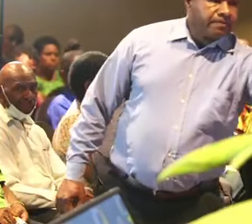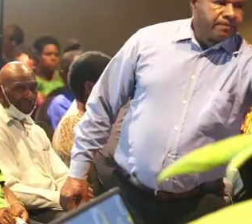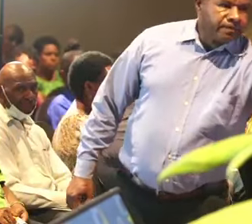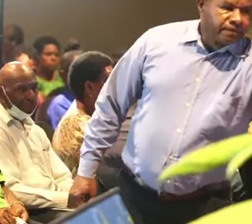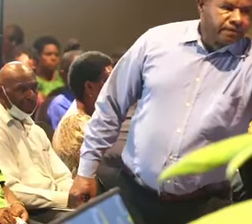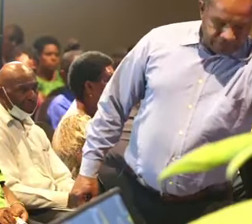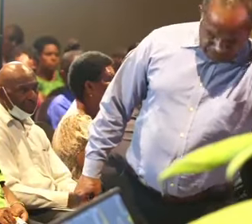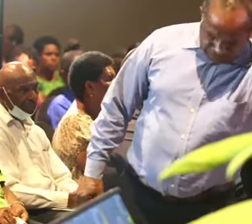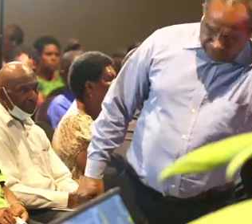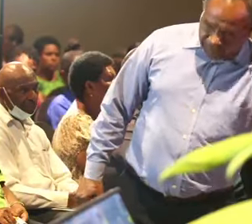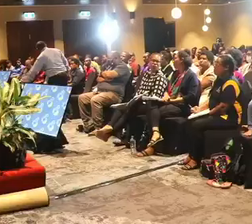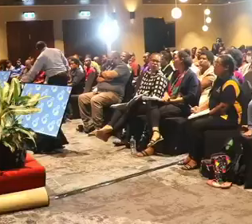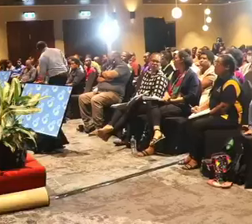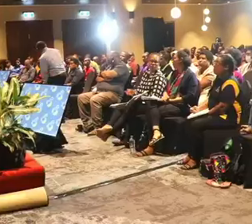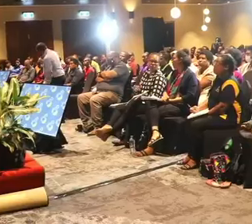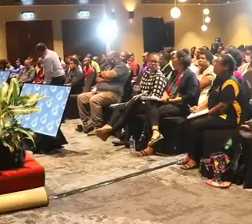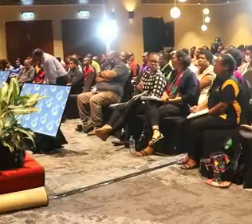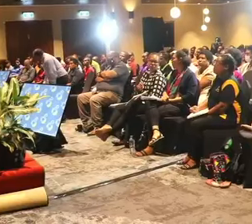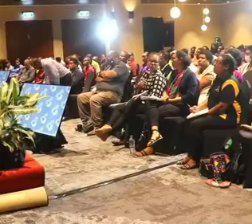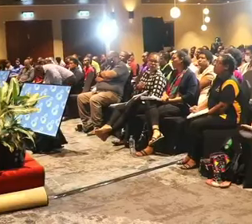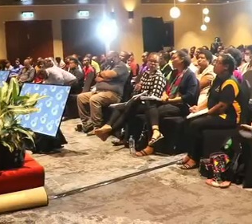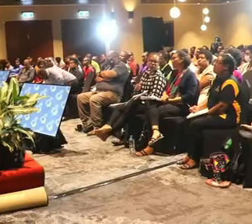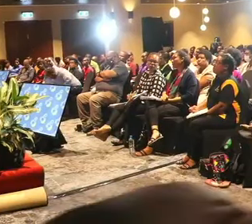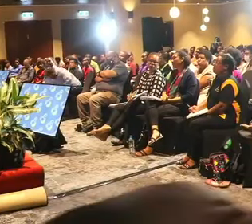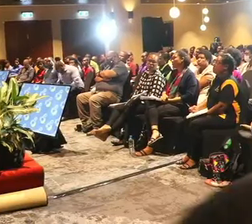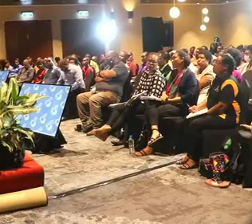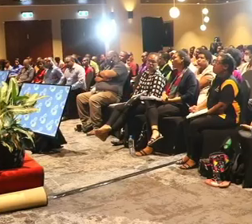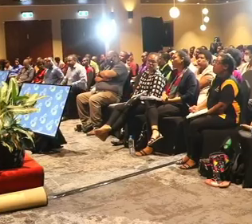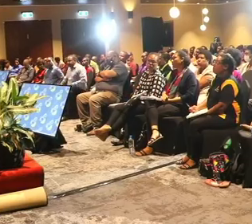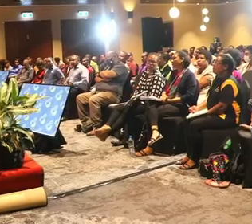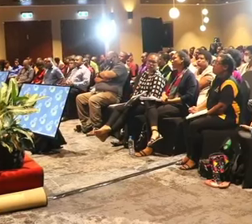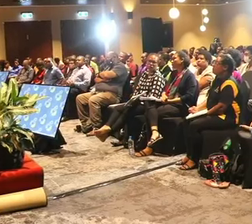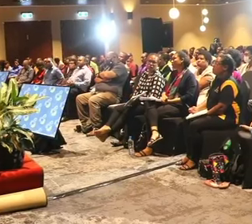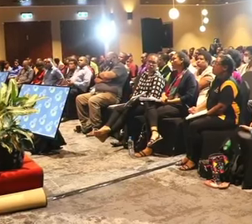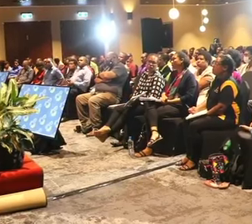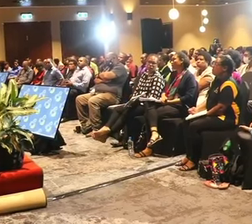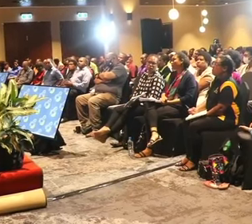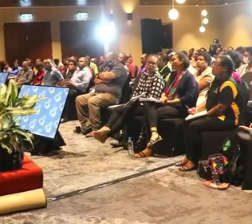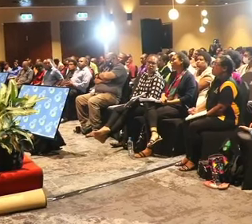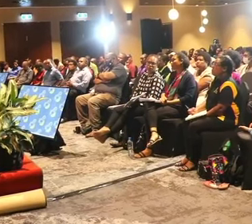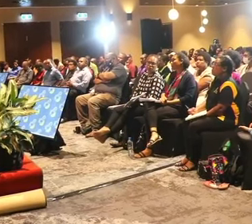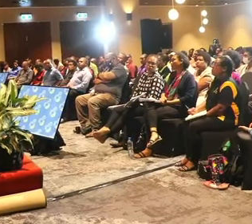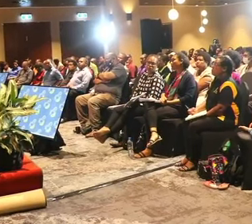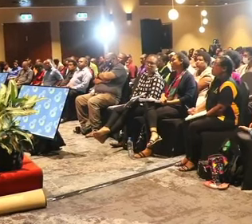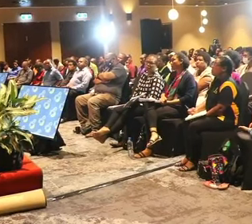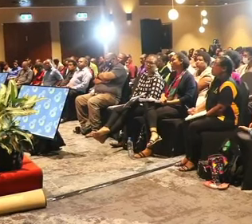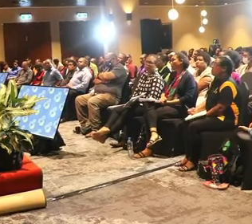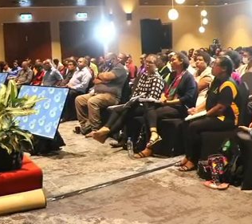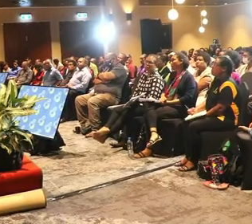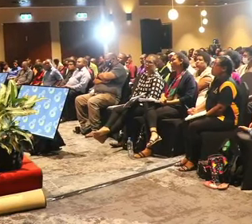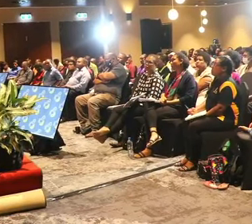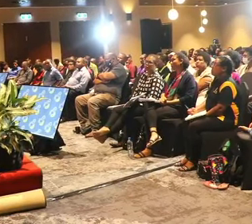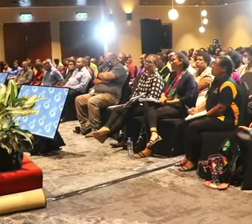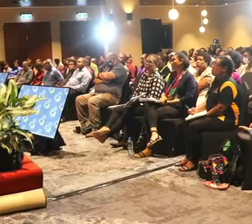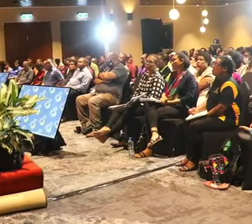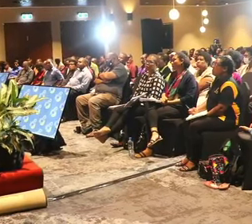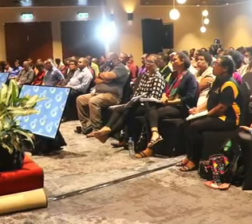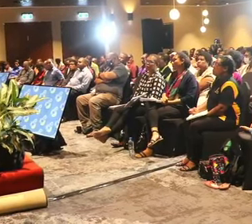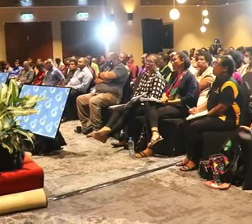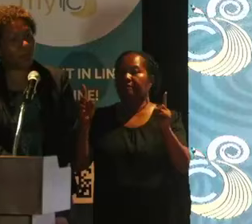Thank you, sir. Yes, we do take note of that, and we are exploring options to make it easier, but still meeting our